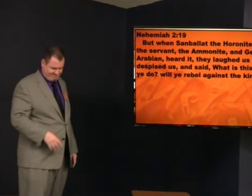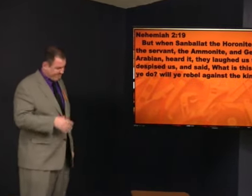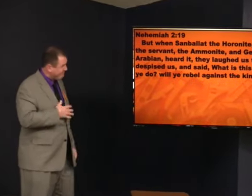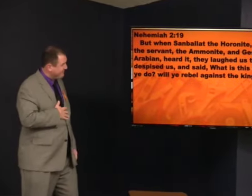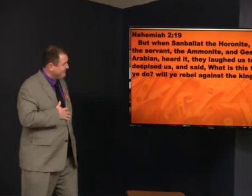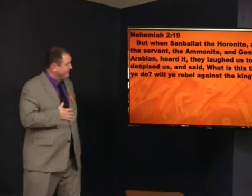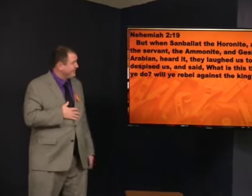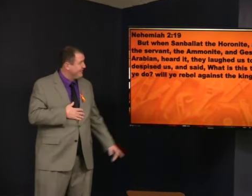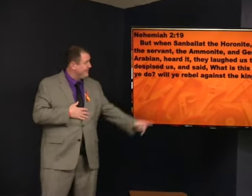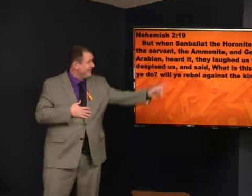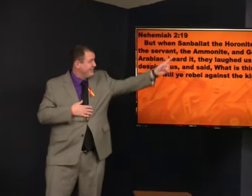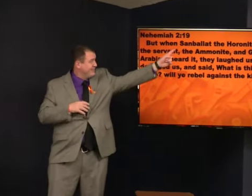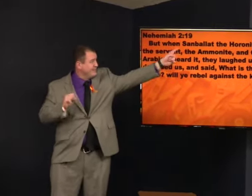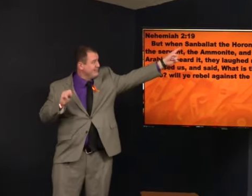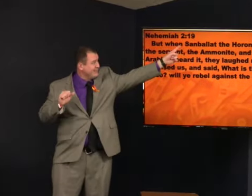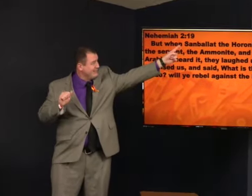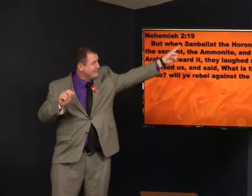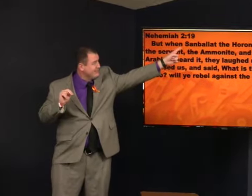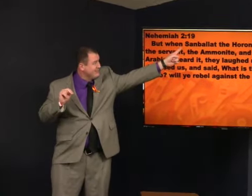Here comes the bad guys.